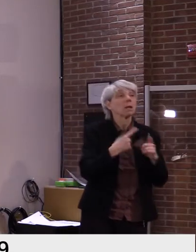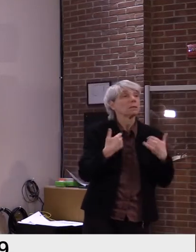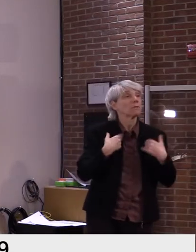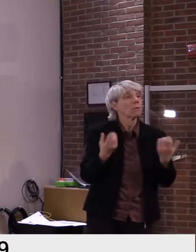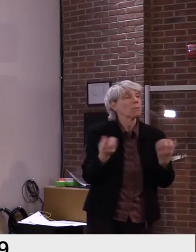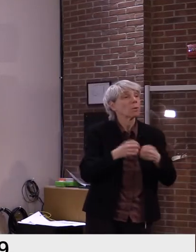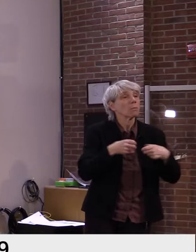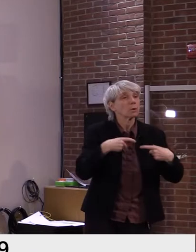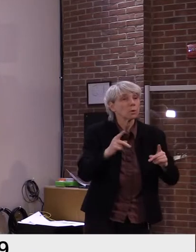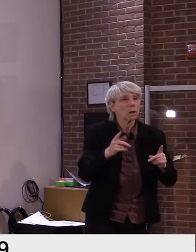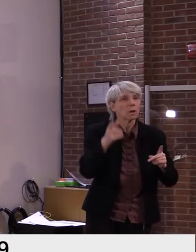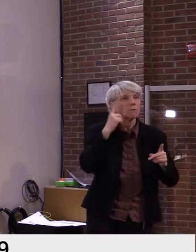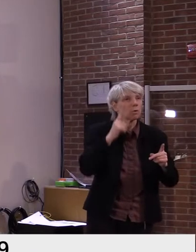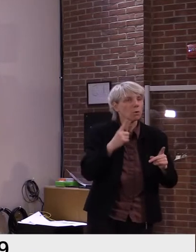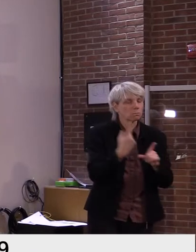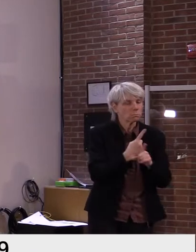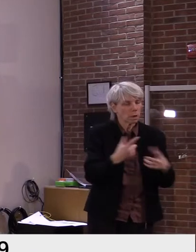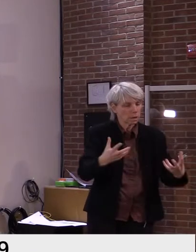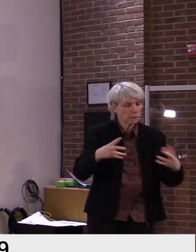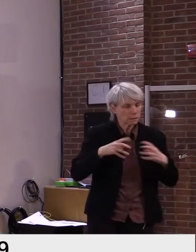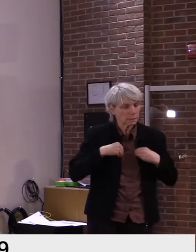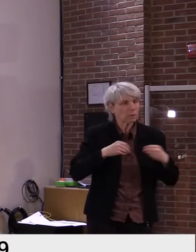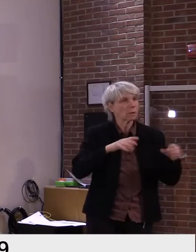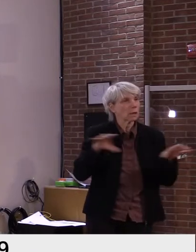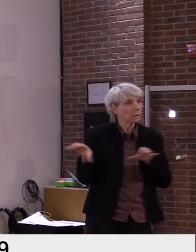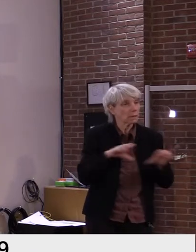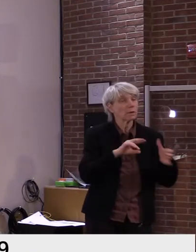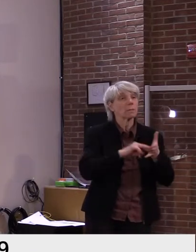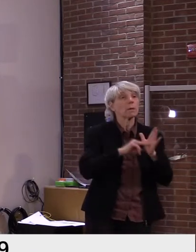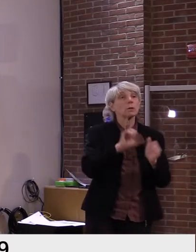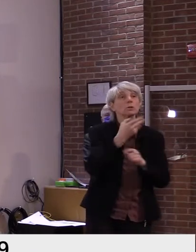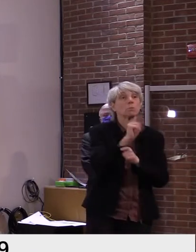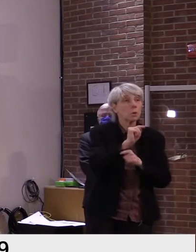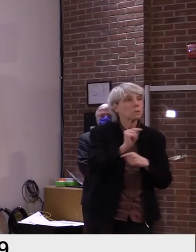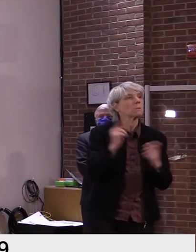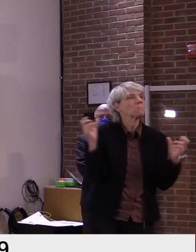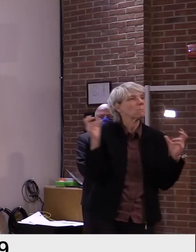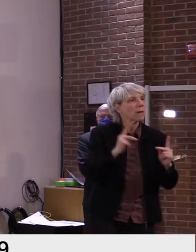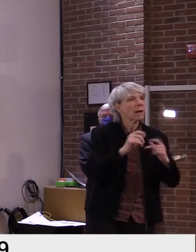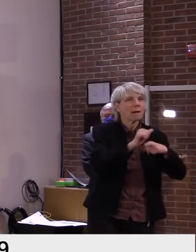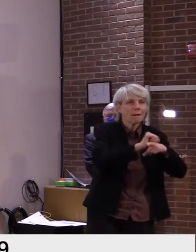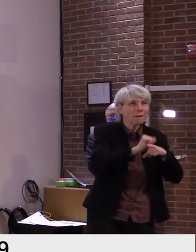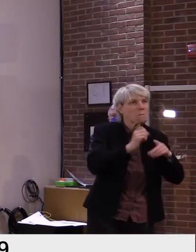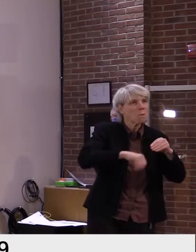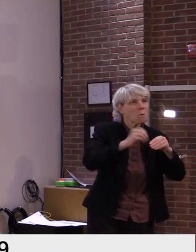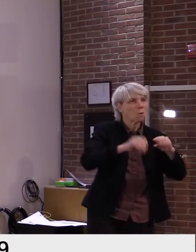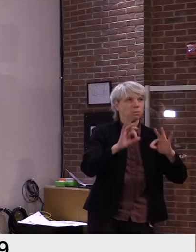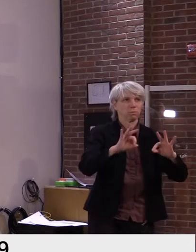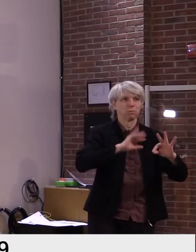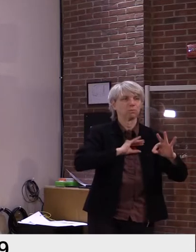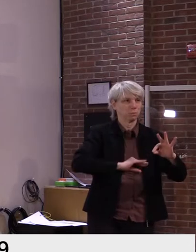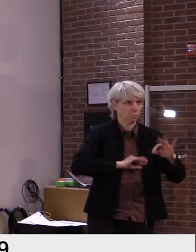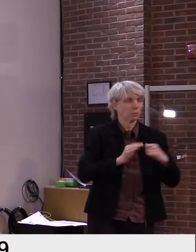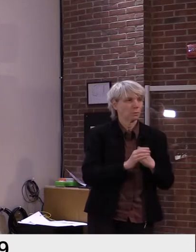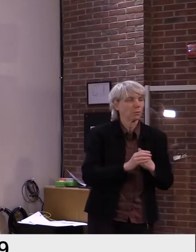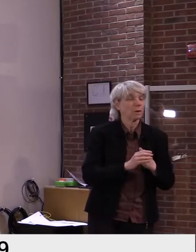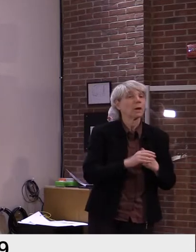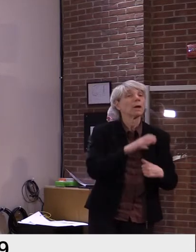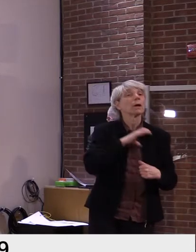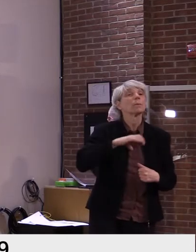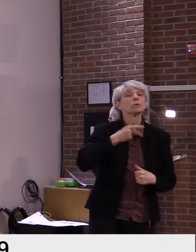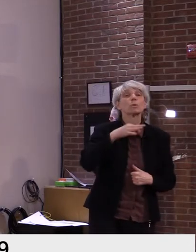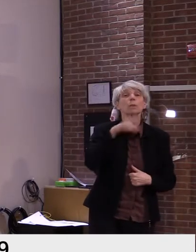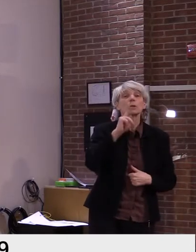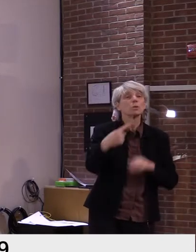able to engage in competitions. Commissioner Pichak will show you some of the data indicating a decline in cases overall